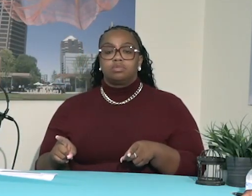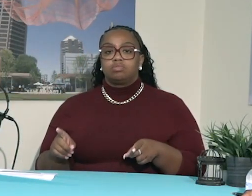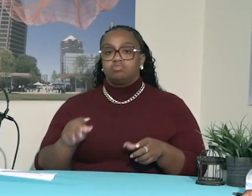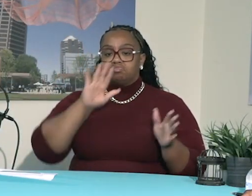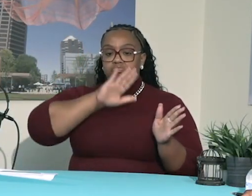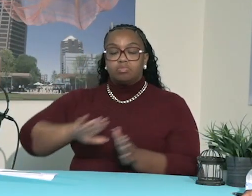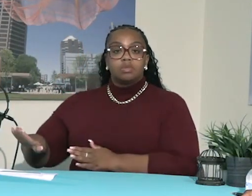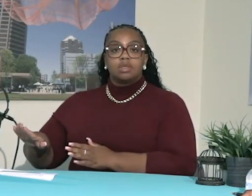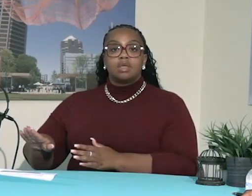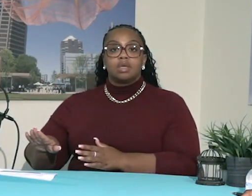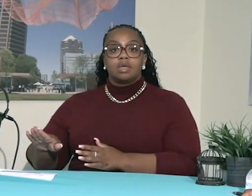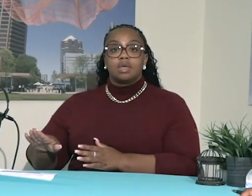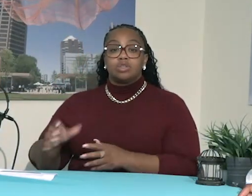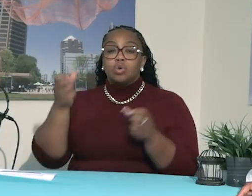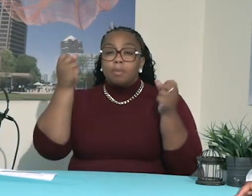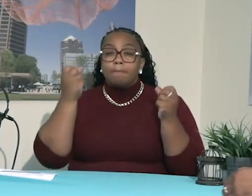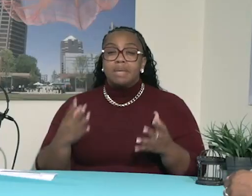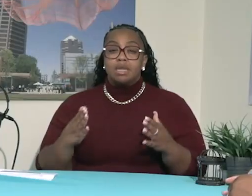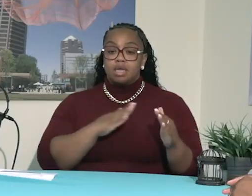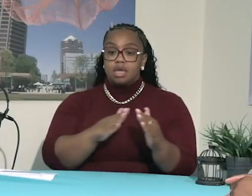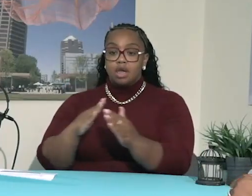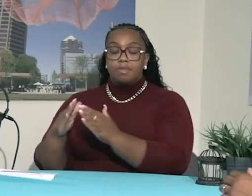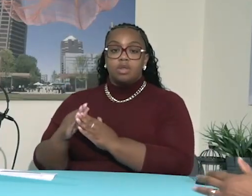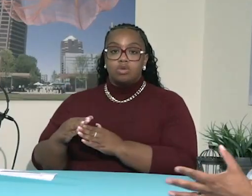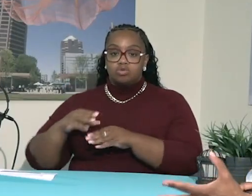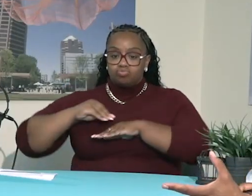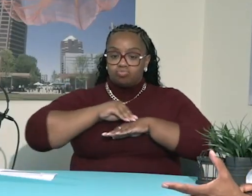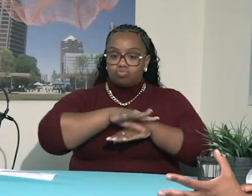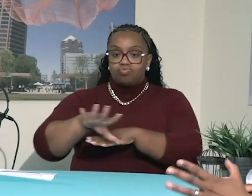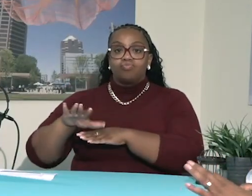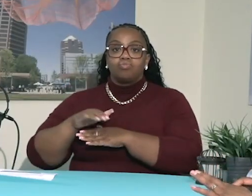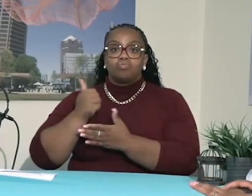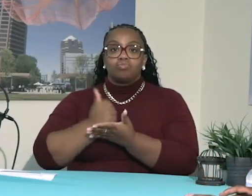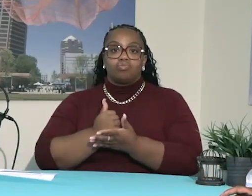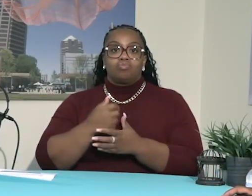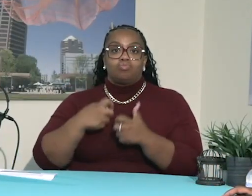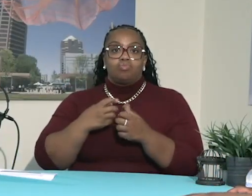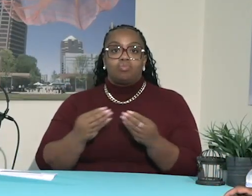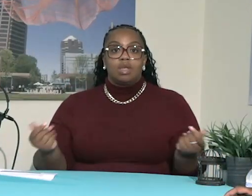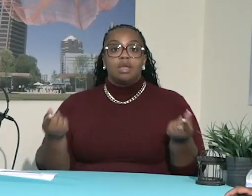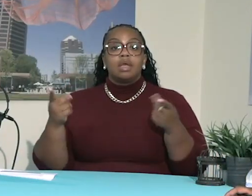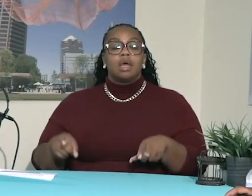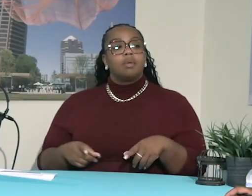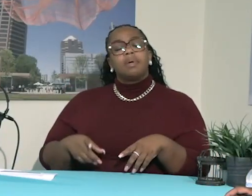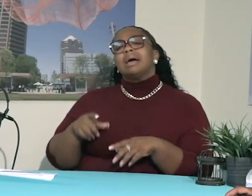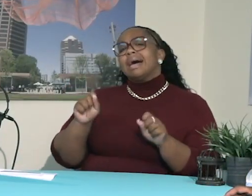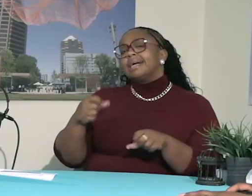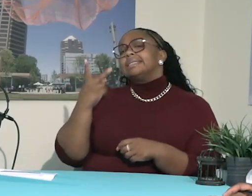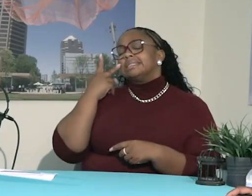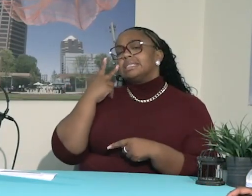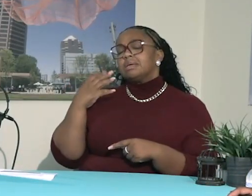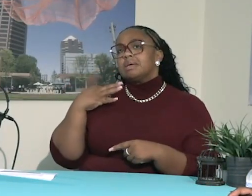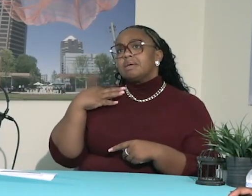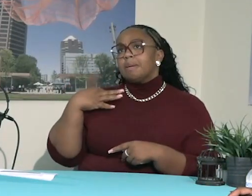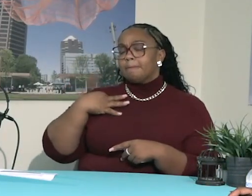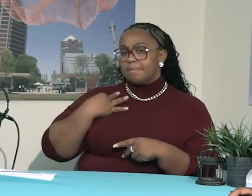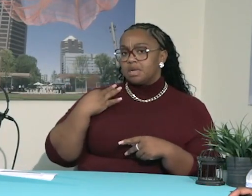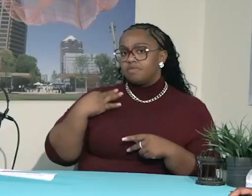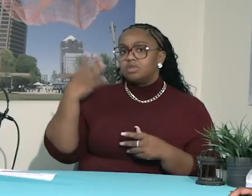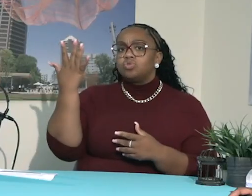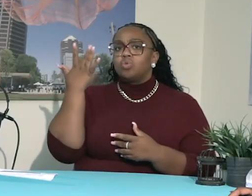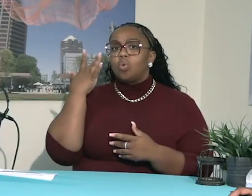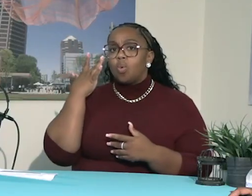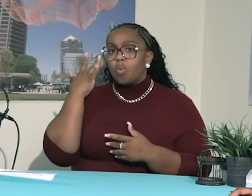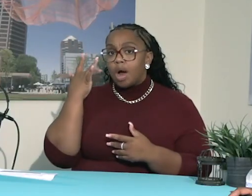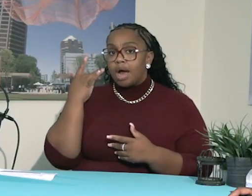many communities across the country. And I can see it being beneficial because even if you call your provider's office, they may not be